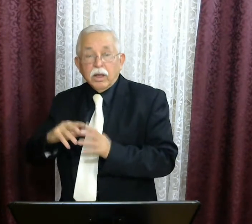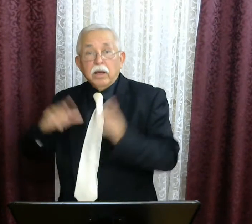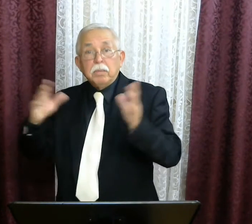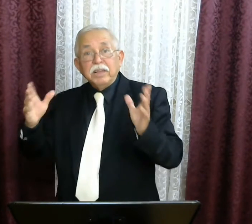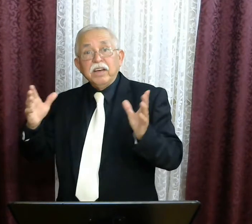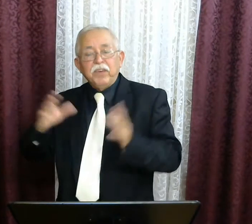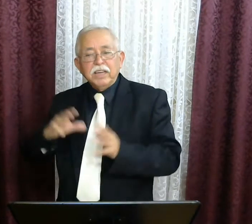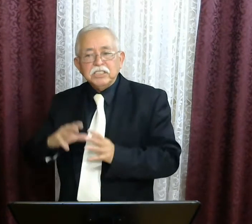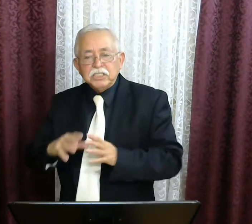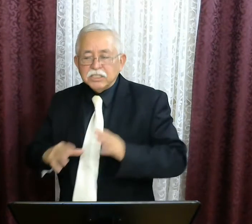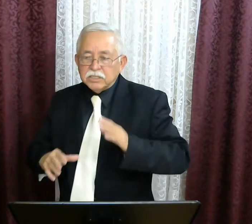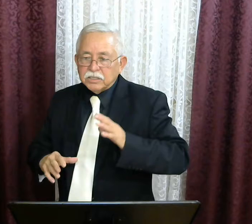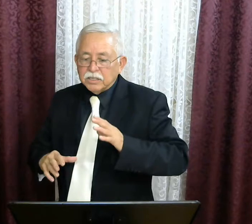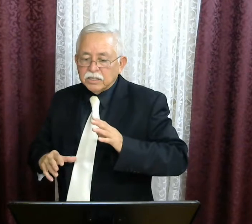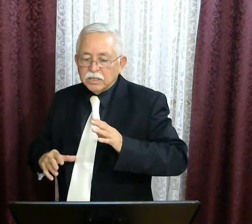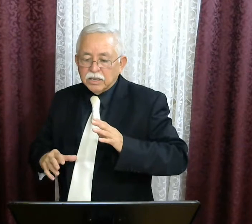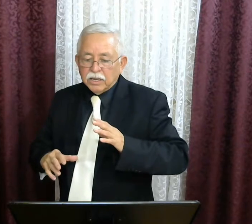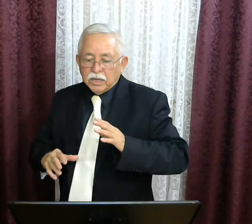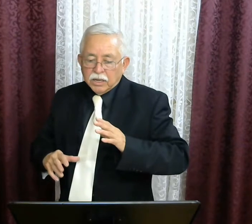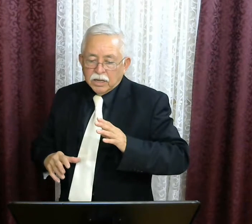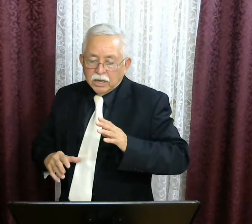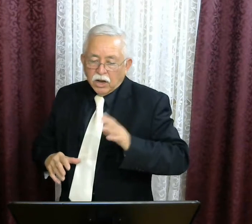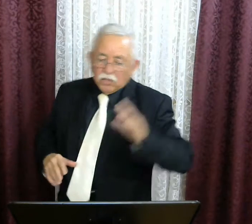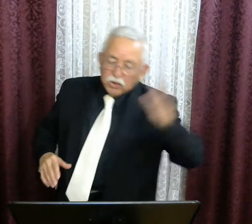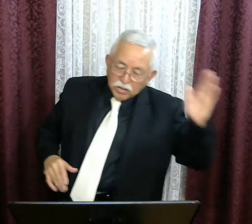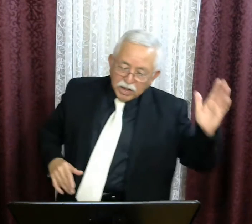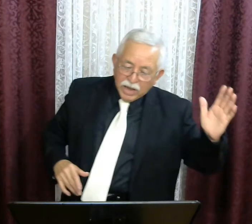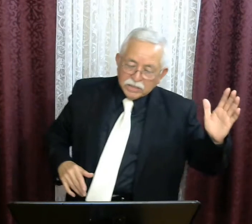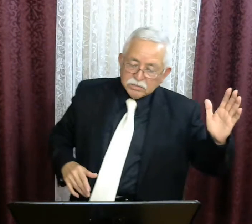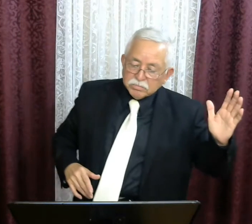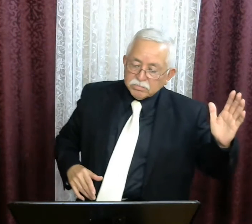My dear friends, on the other hand,